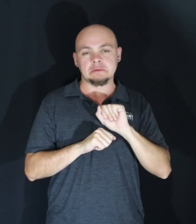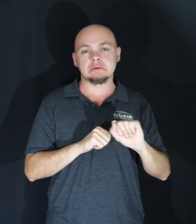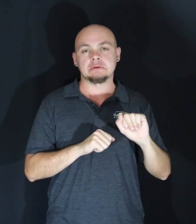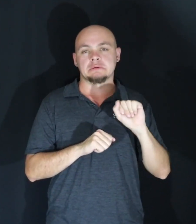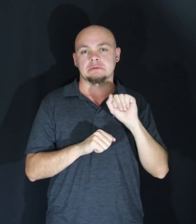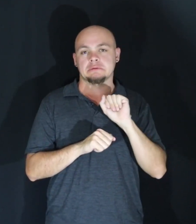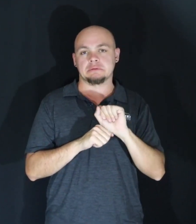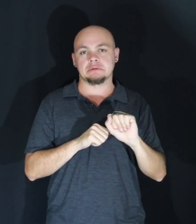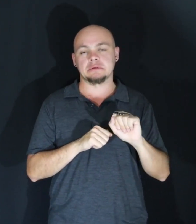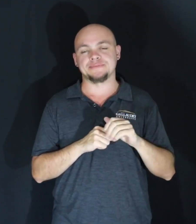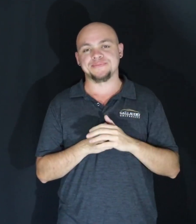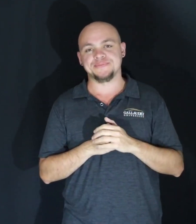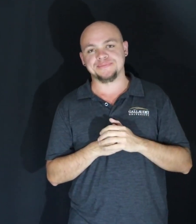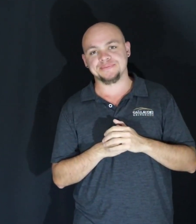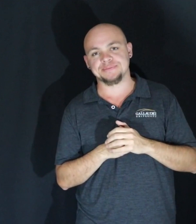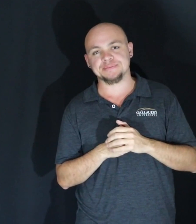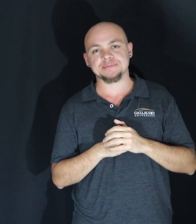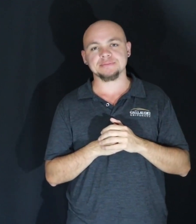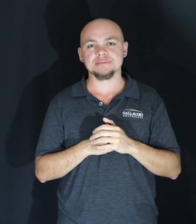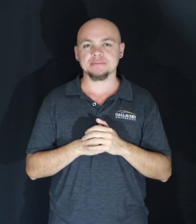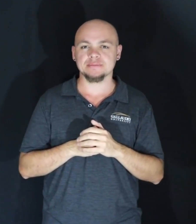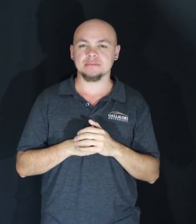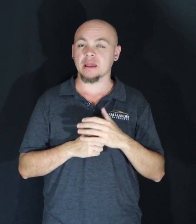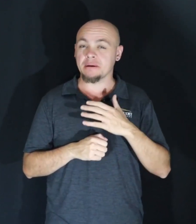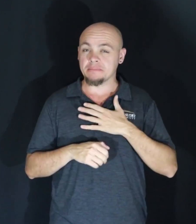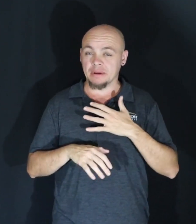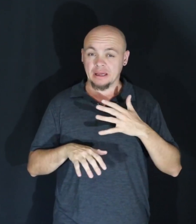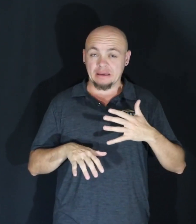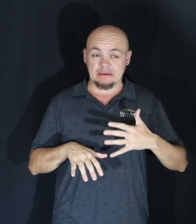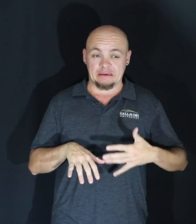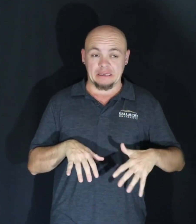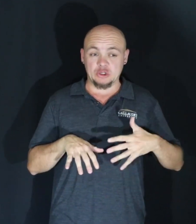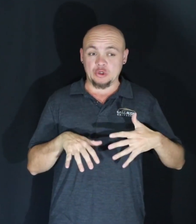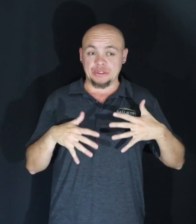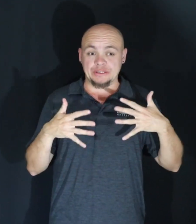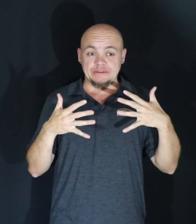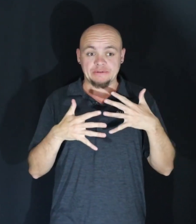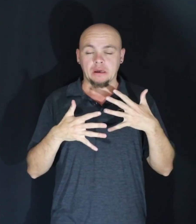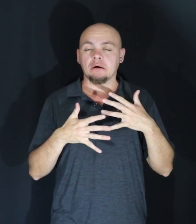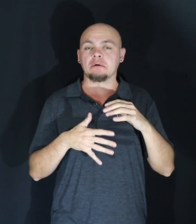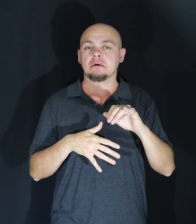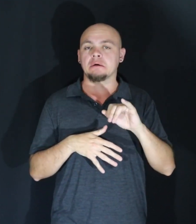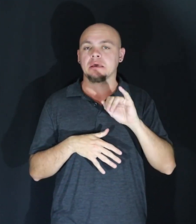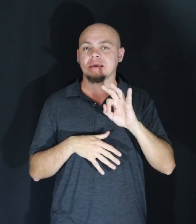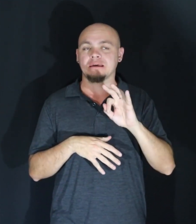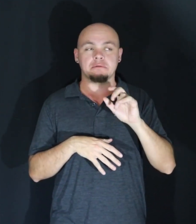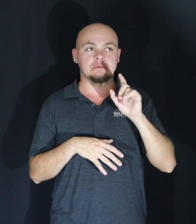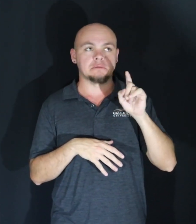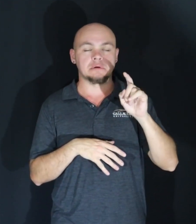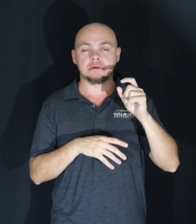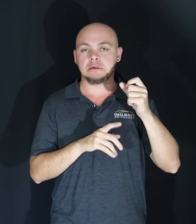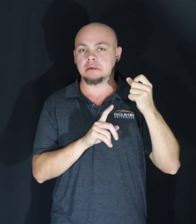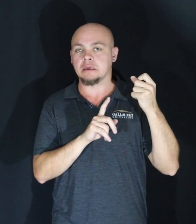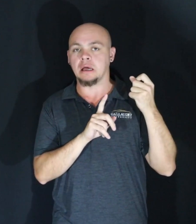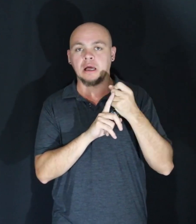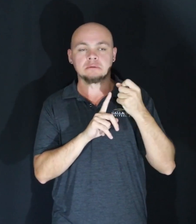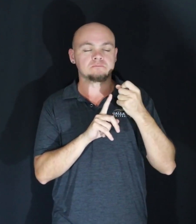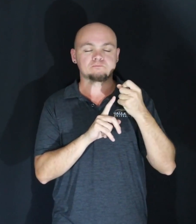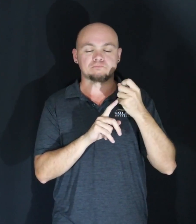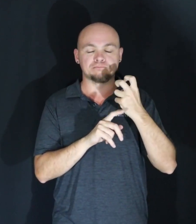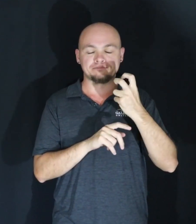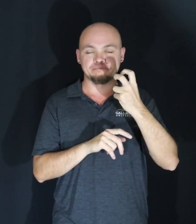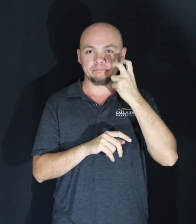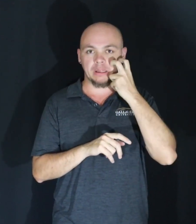I had such an anxious fear in me that if I ever did get hit in the head, that I would go blind.